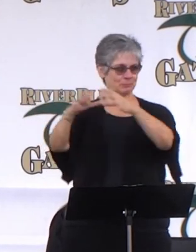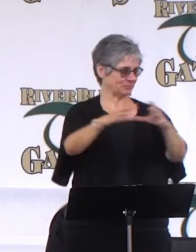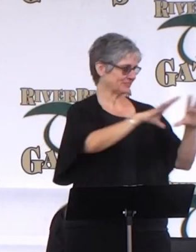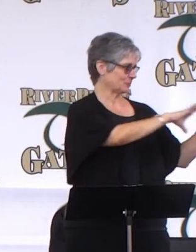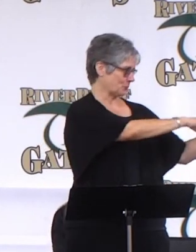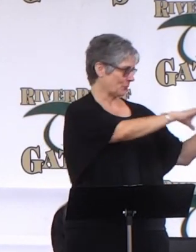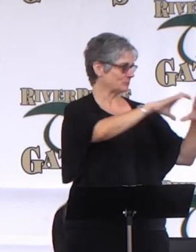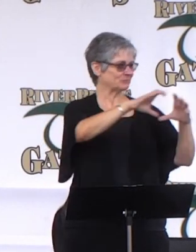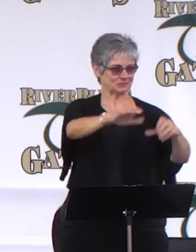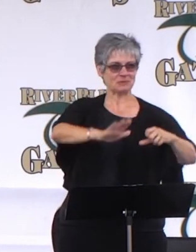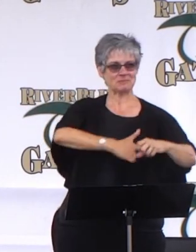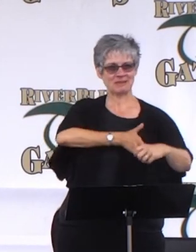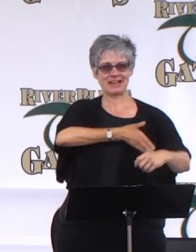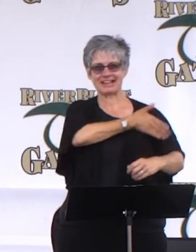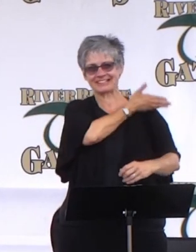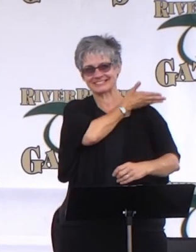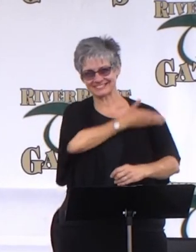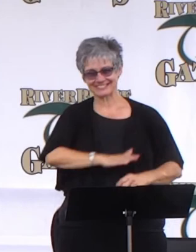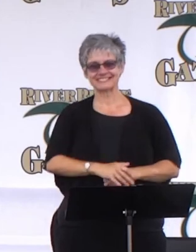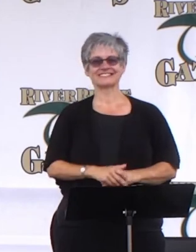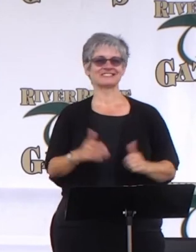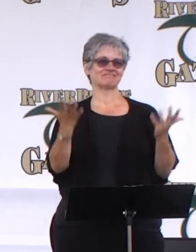another round of applause.